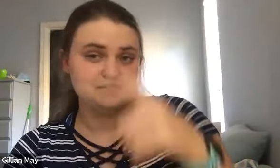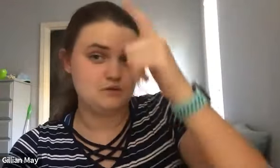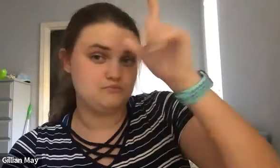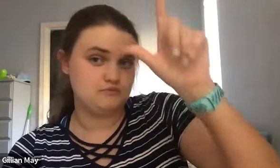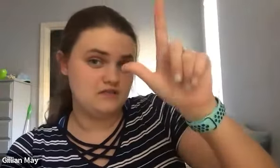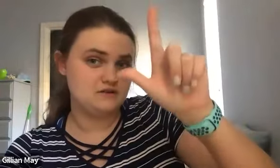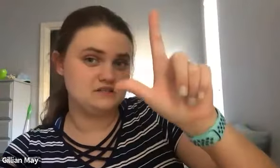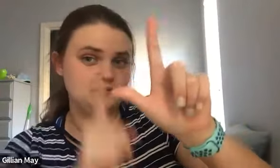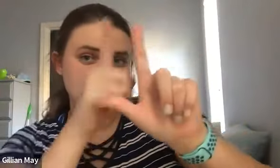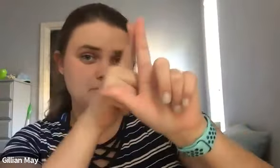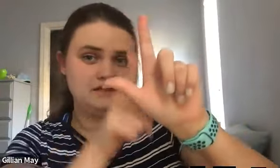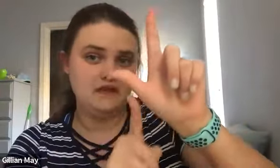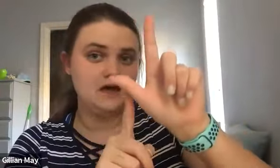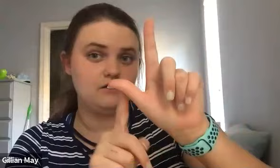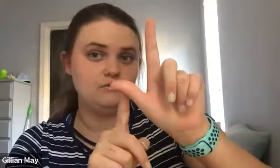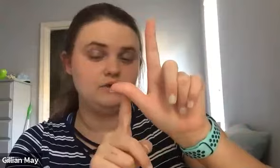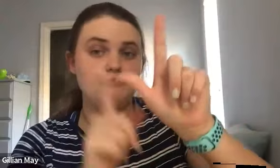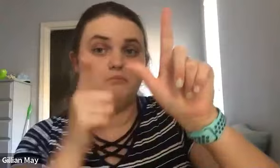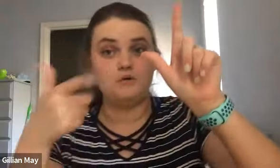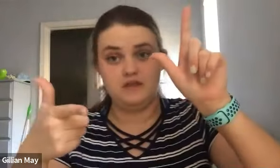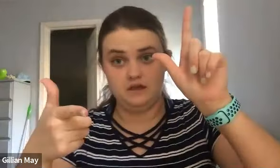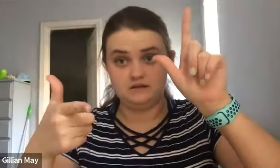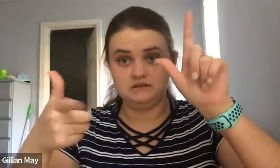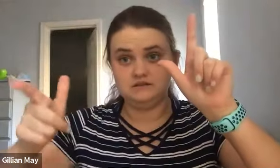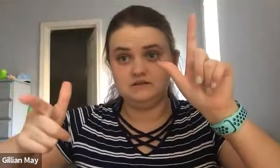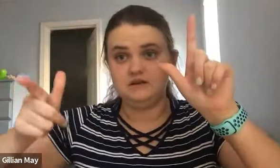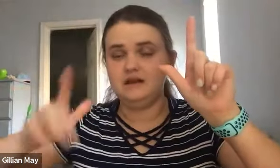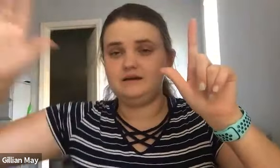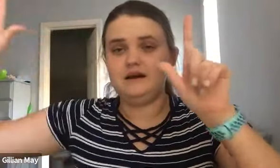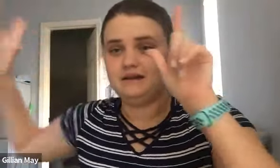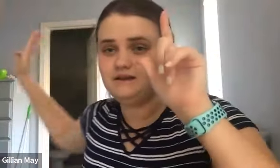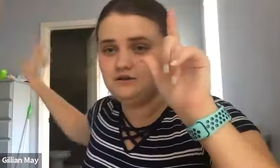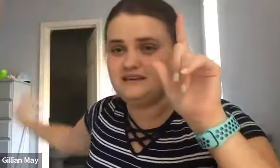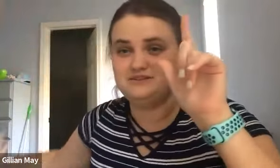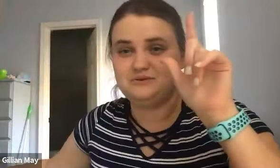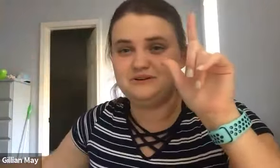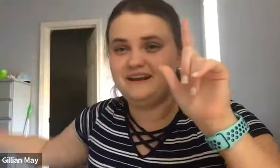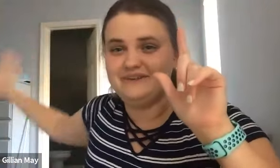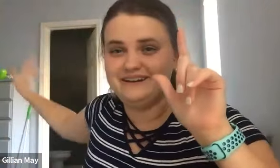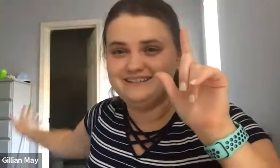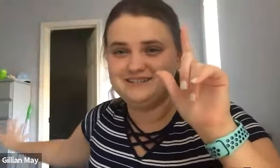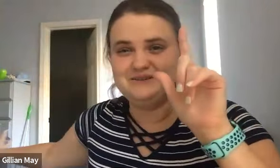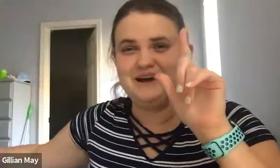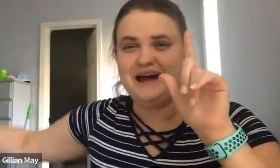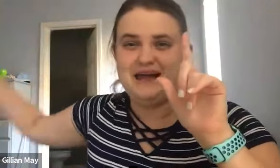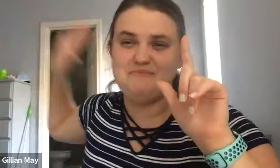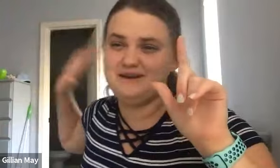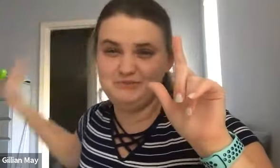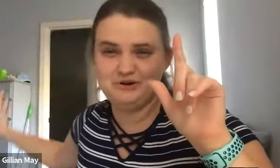So brother is going to make the L with both hands. And I can close that door if I need to, and might more